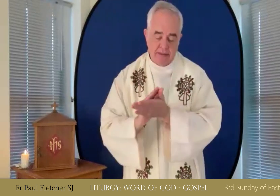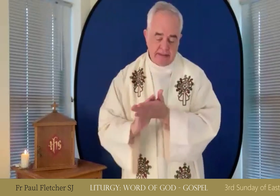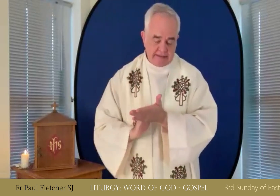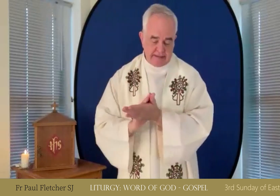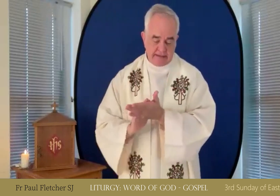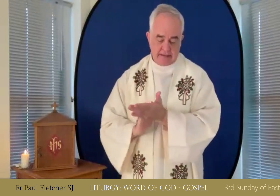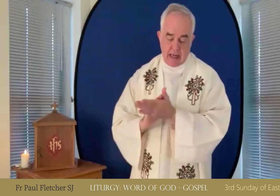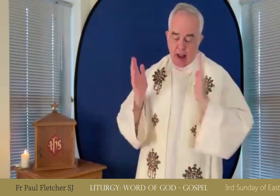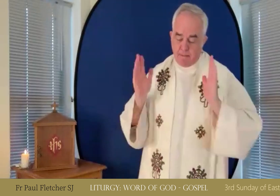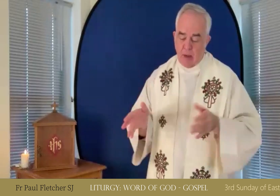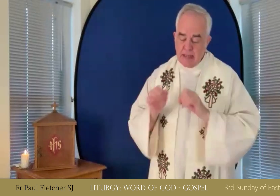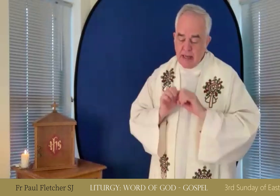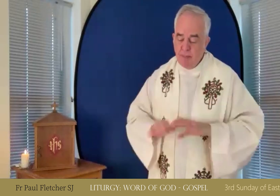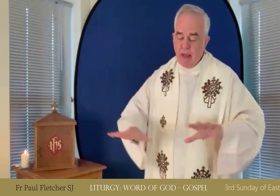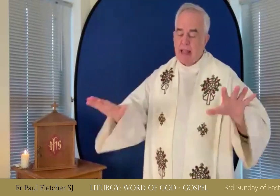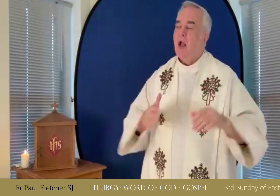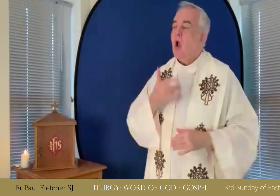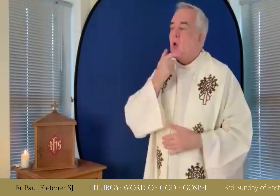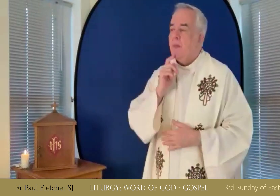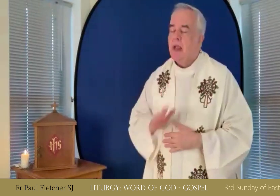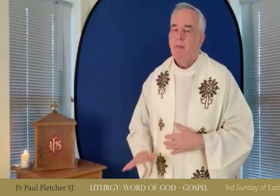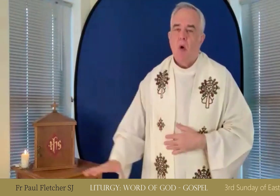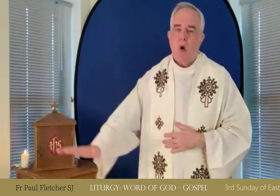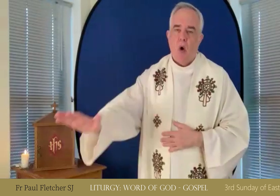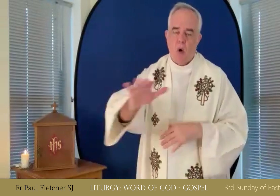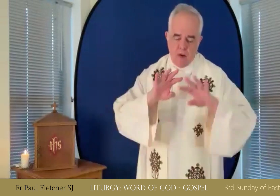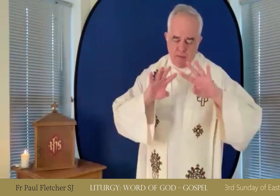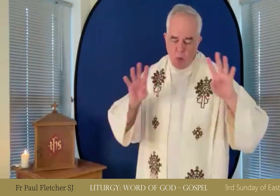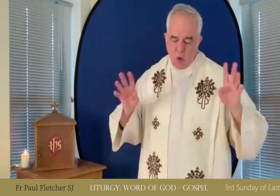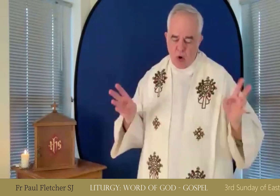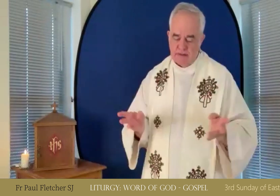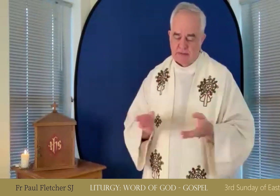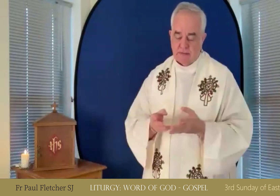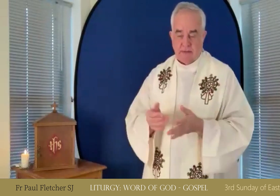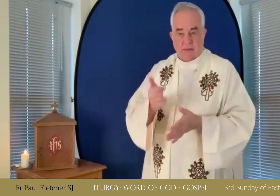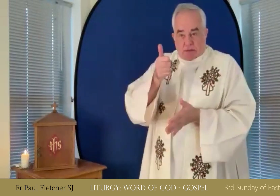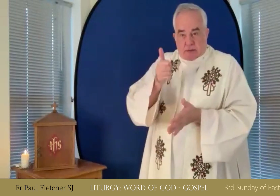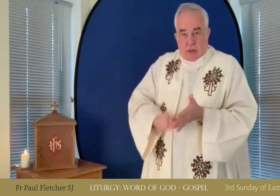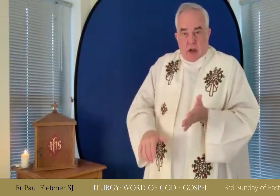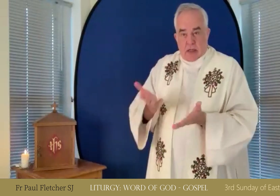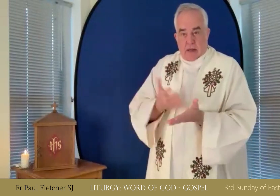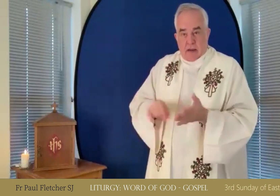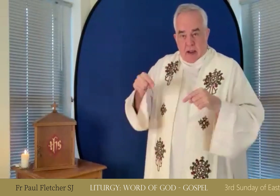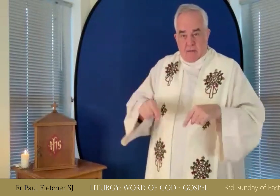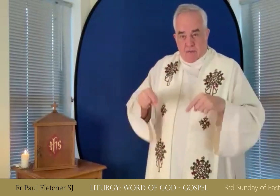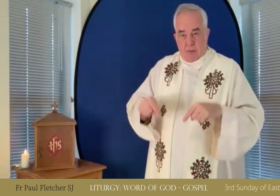forgiveness must spread to people all over the world, starting from